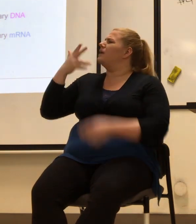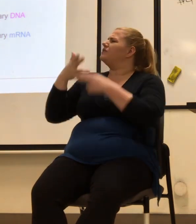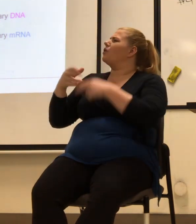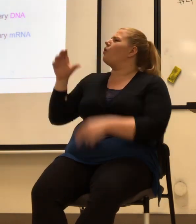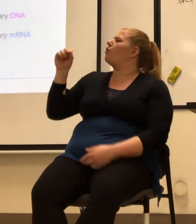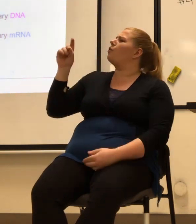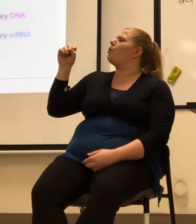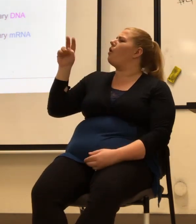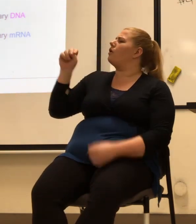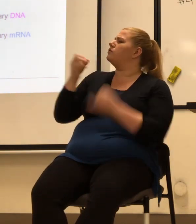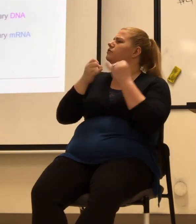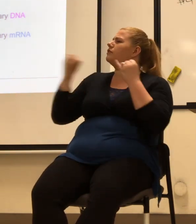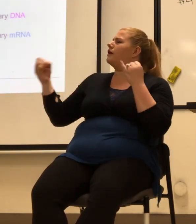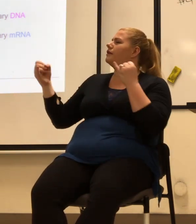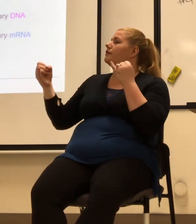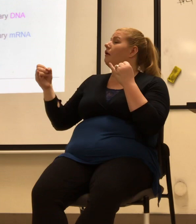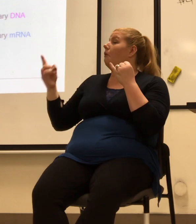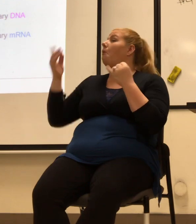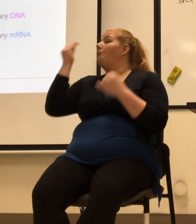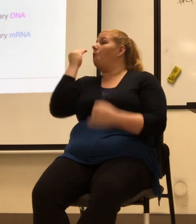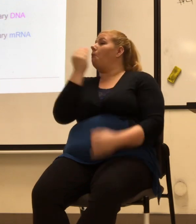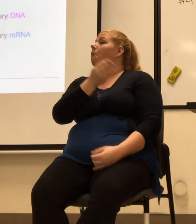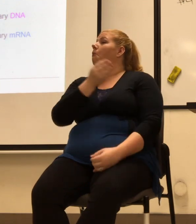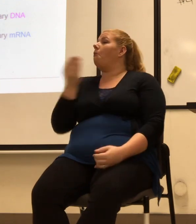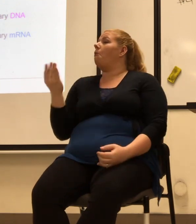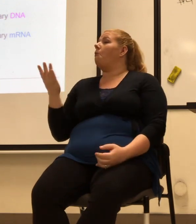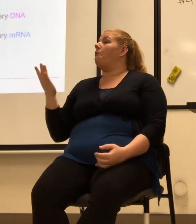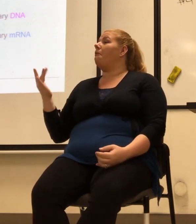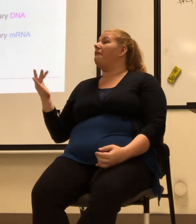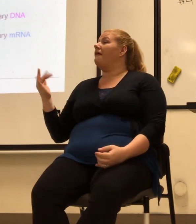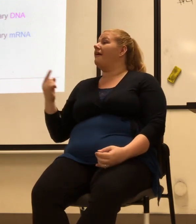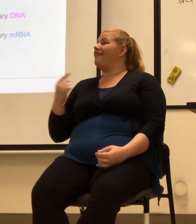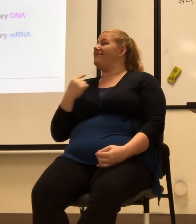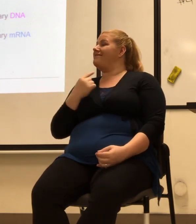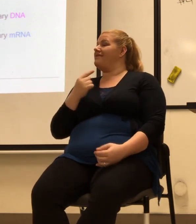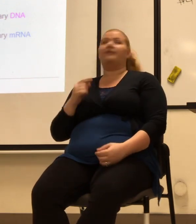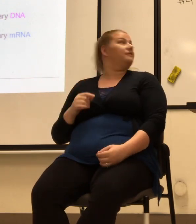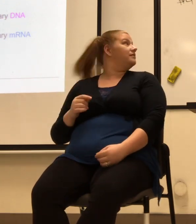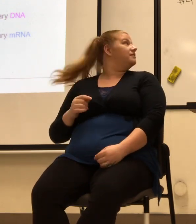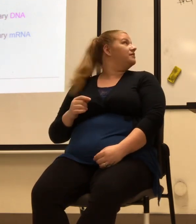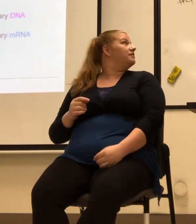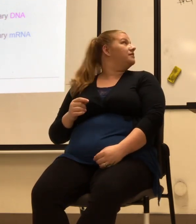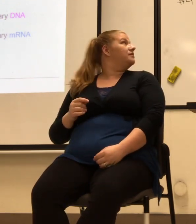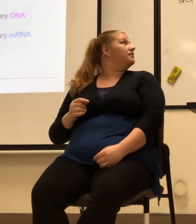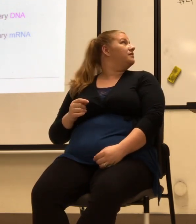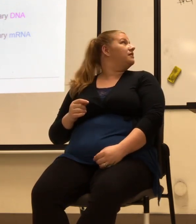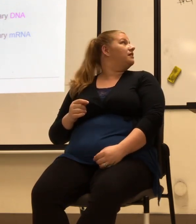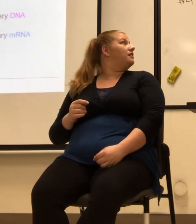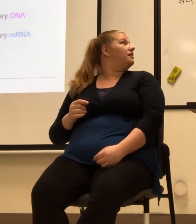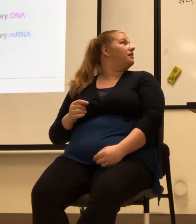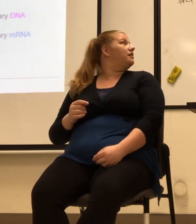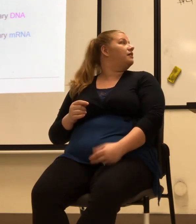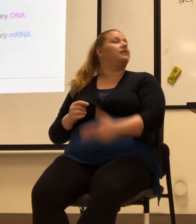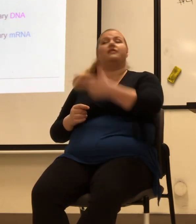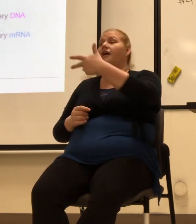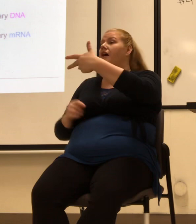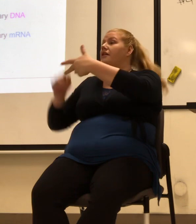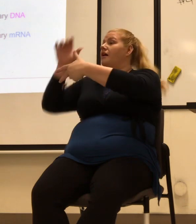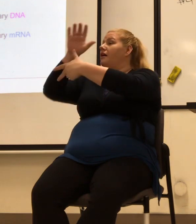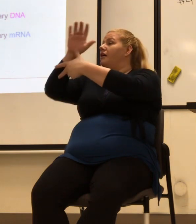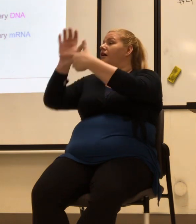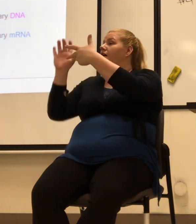strand? I'll tell you why. This is the coding strand. Look at the coding strand and your mRNA